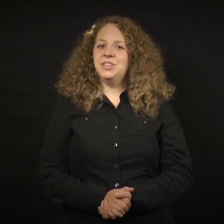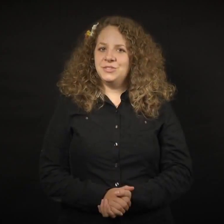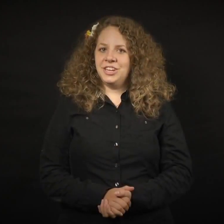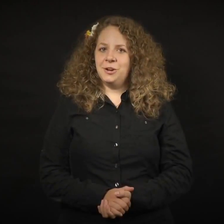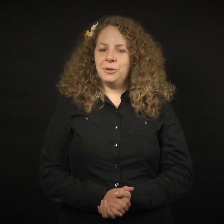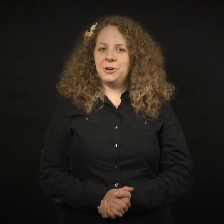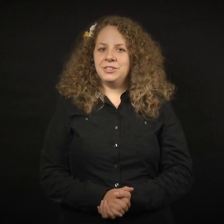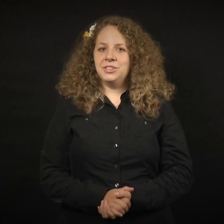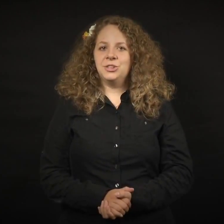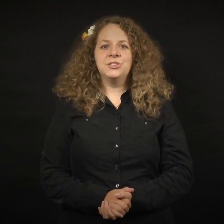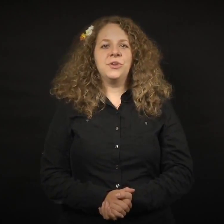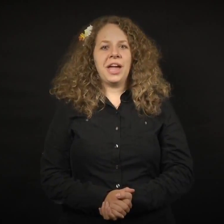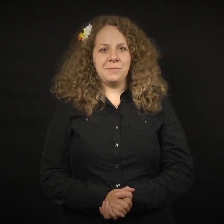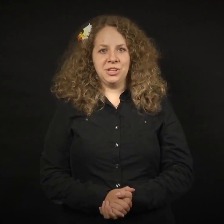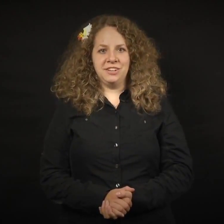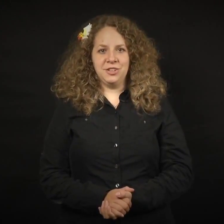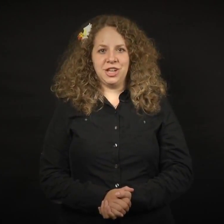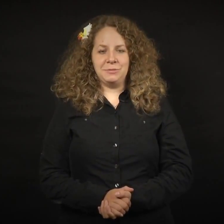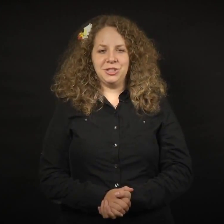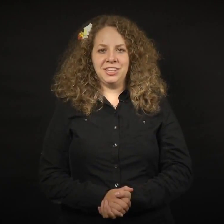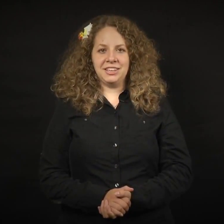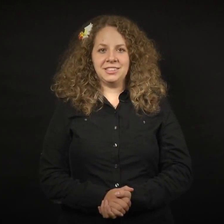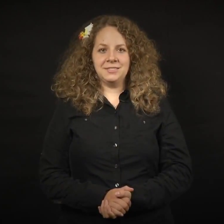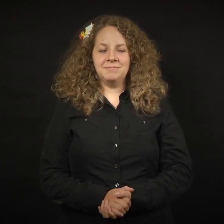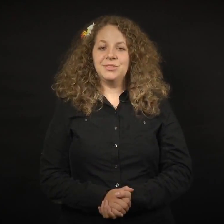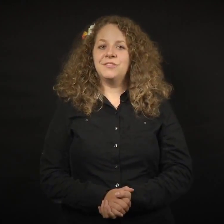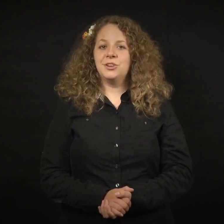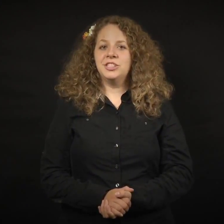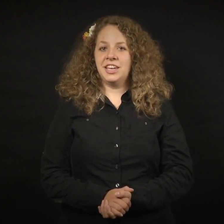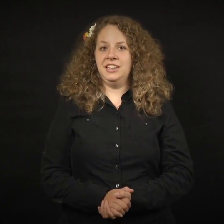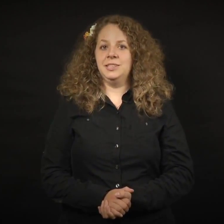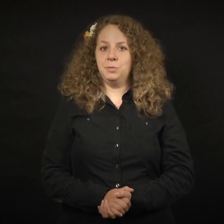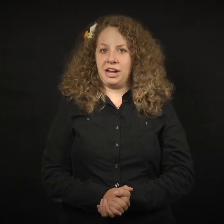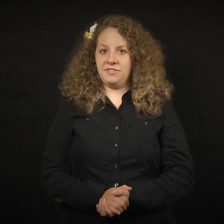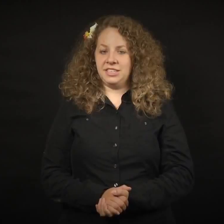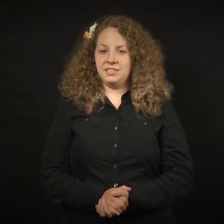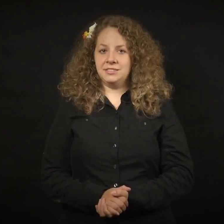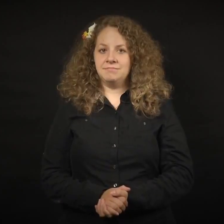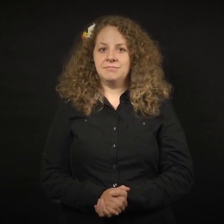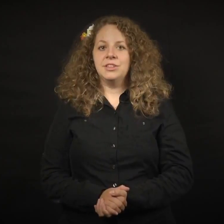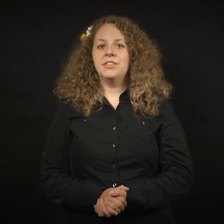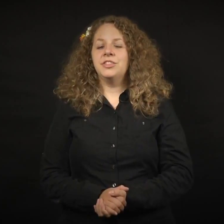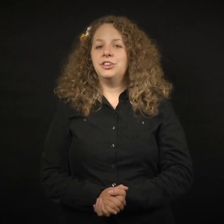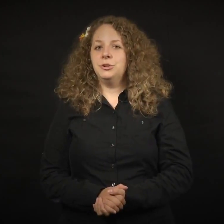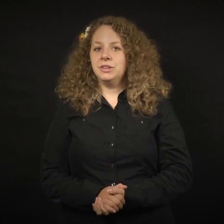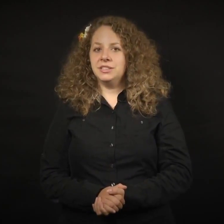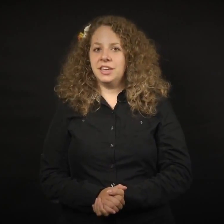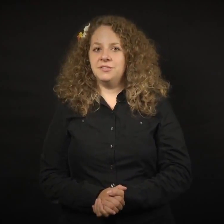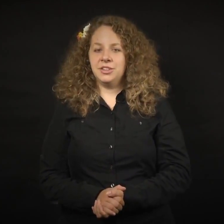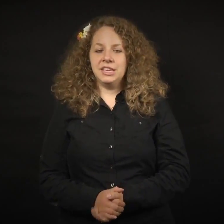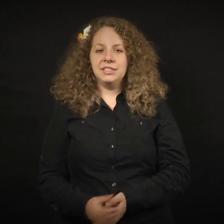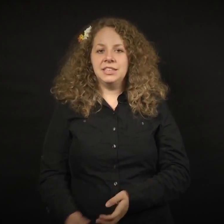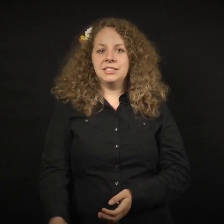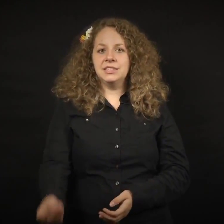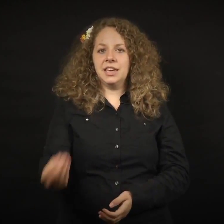In this video, we're going to learn the vocabulary for Chapter 6. The first sign is breakfast. The newer sign for this is the